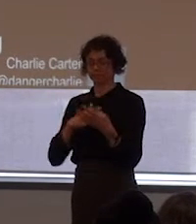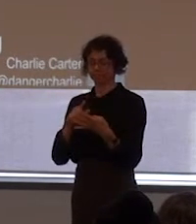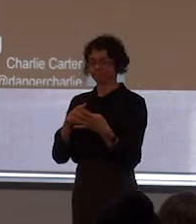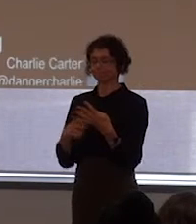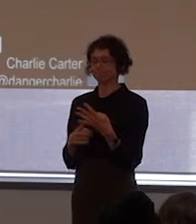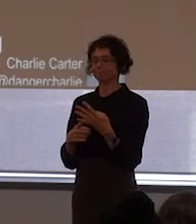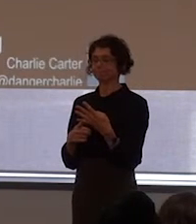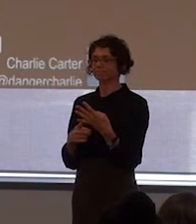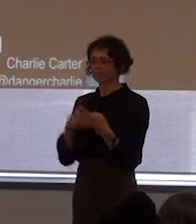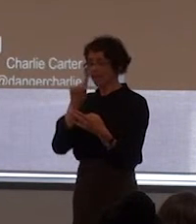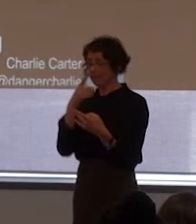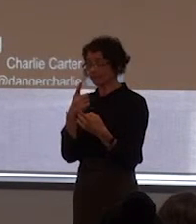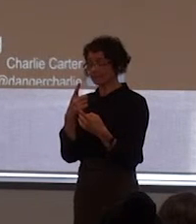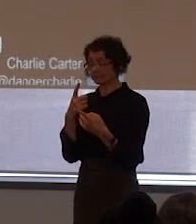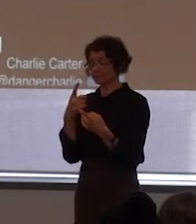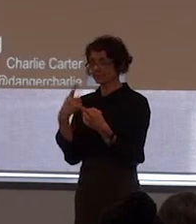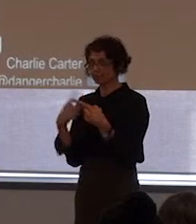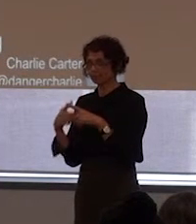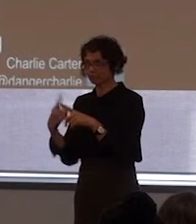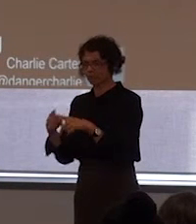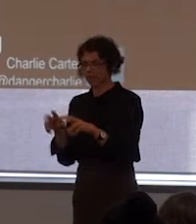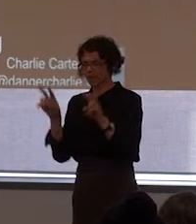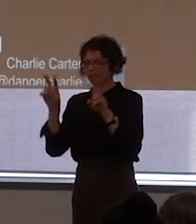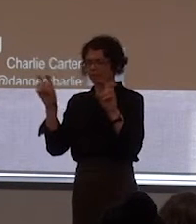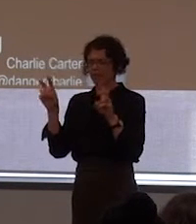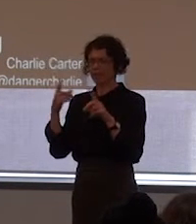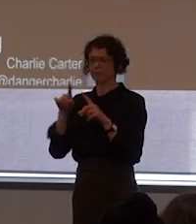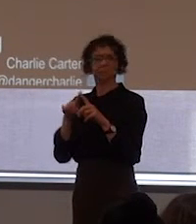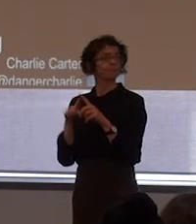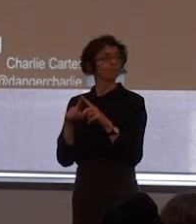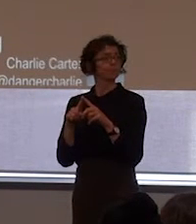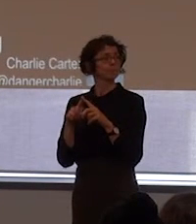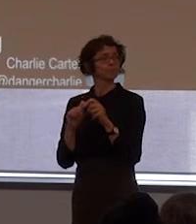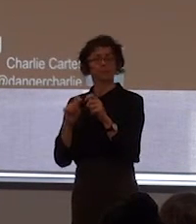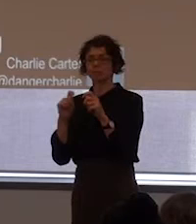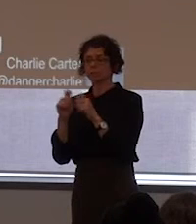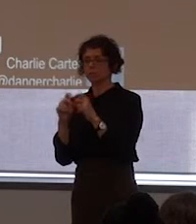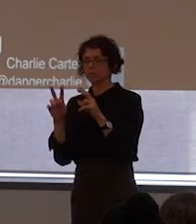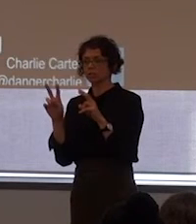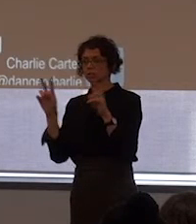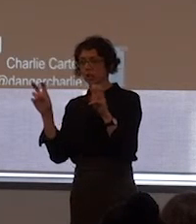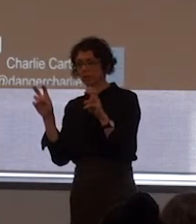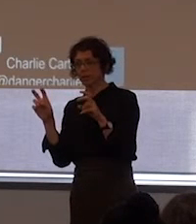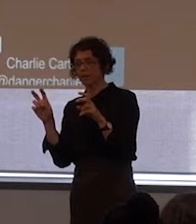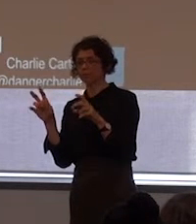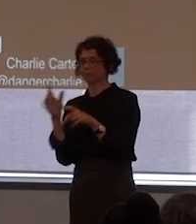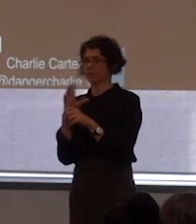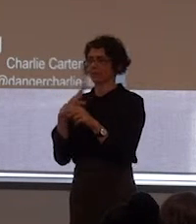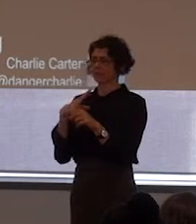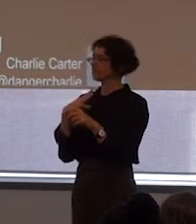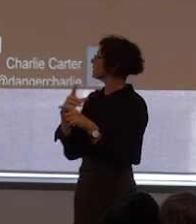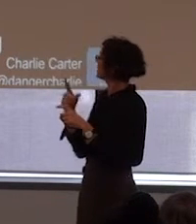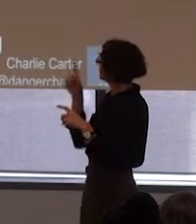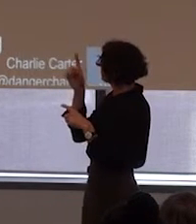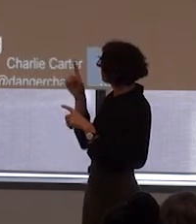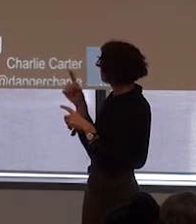you can't just rush into that theme and changing something up that you think is going to work for your users. Number 1,